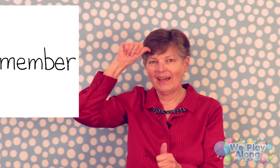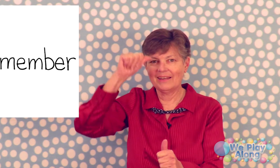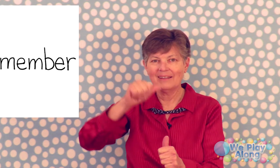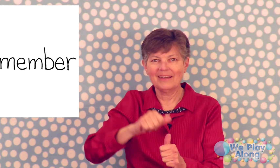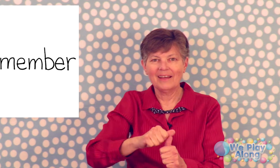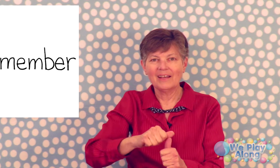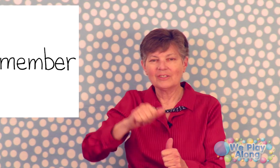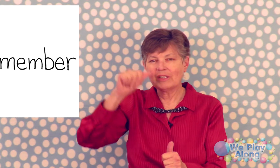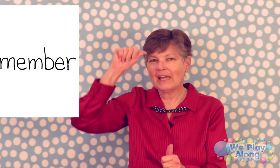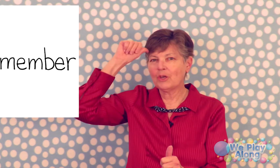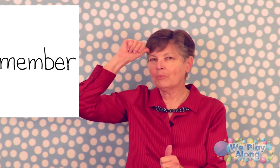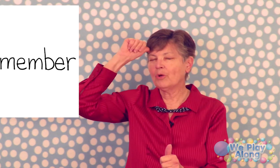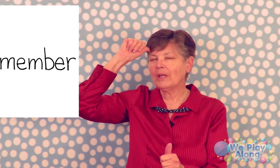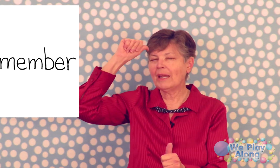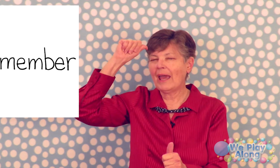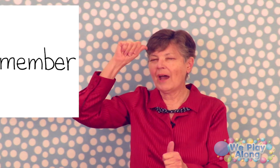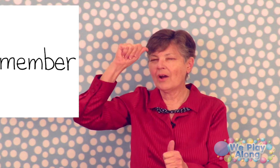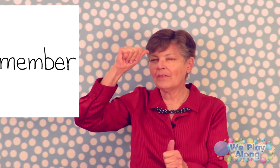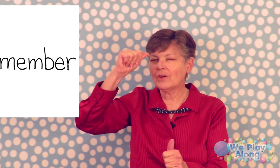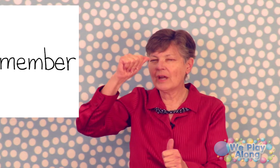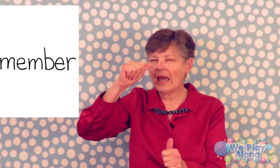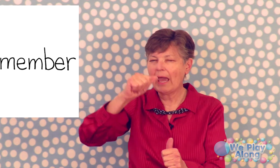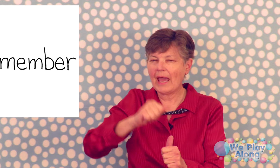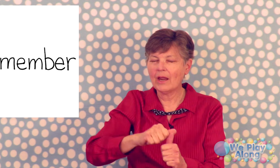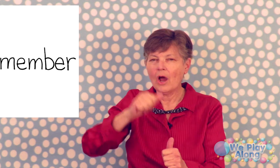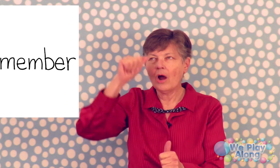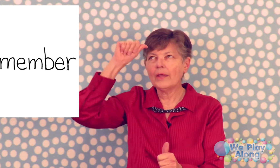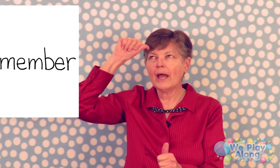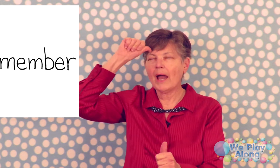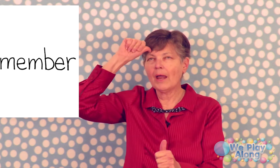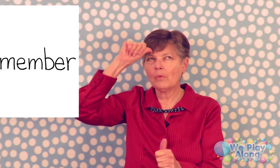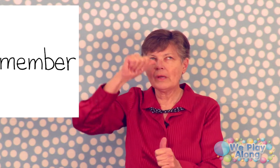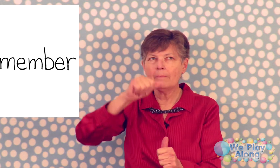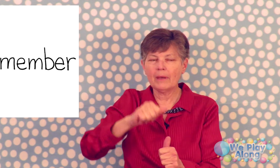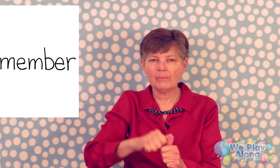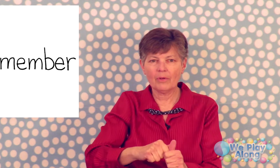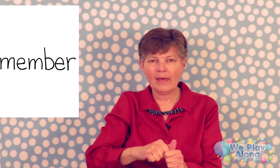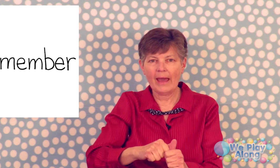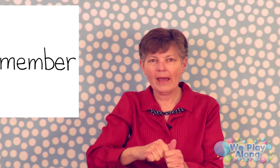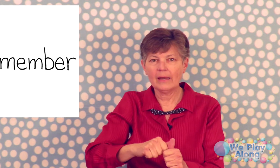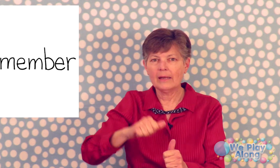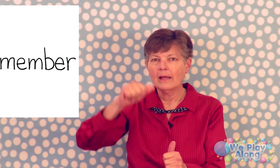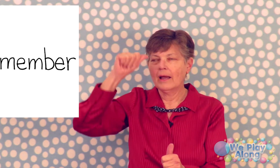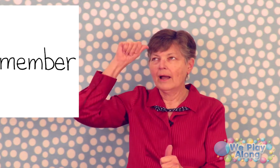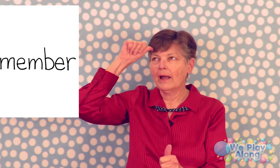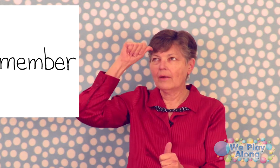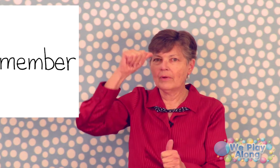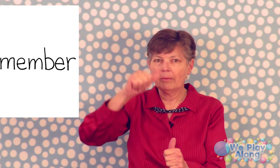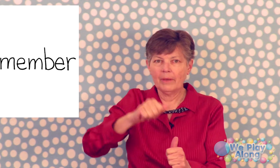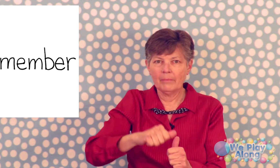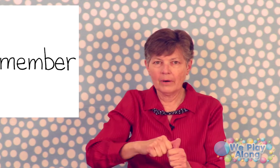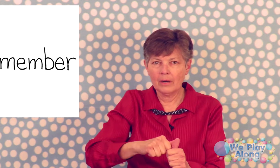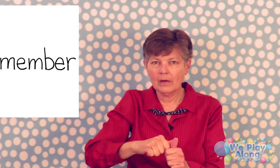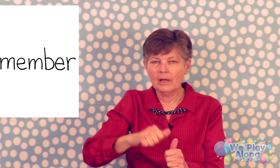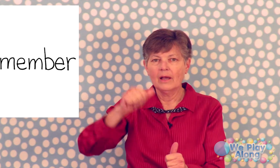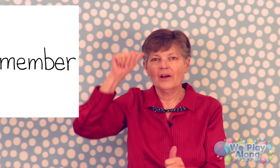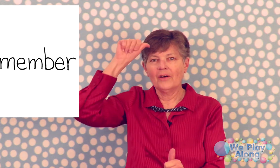hand. So it's like you're pulling it out of your head. Oh yeah, I remember that. I remember. All